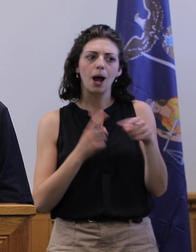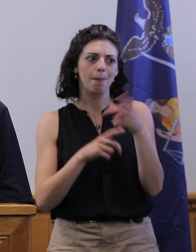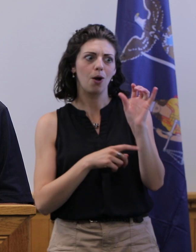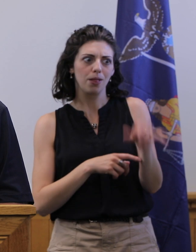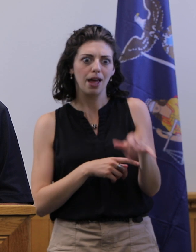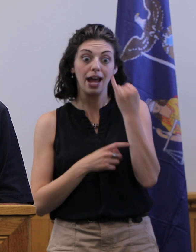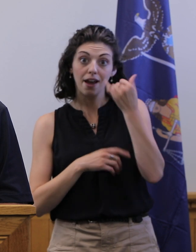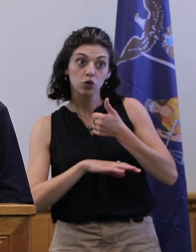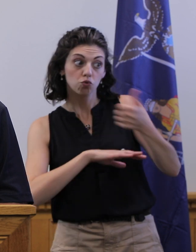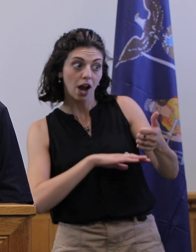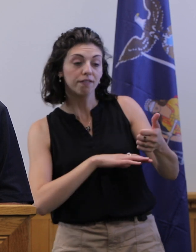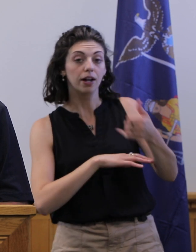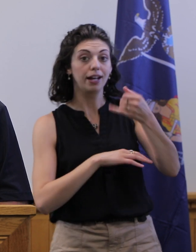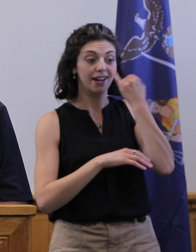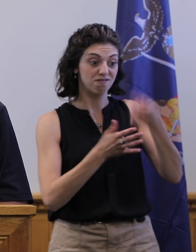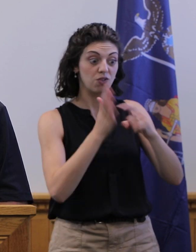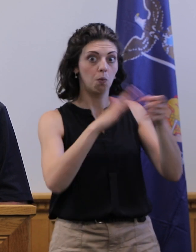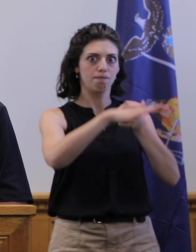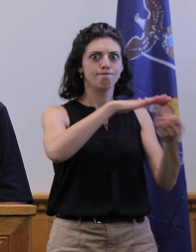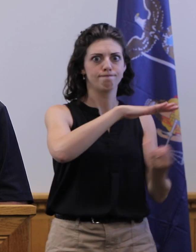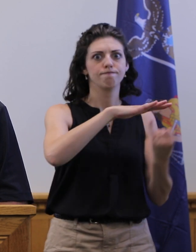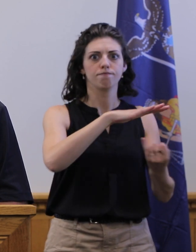quarantine requirements on the state website at